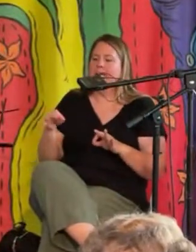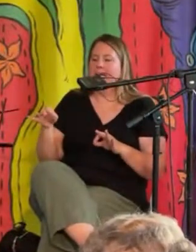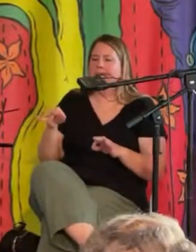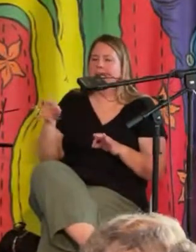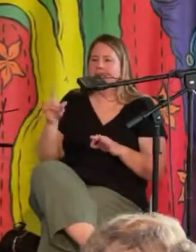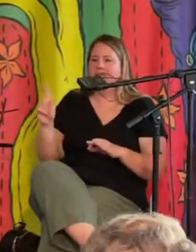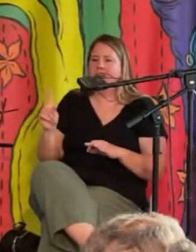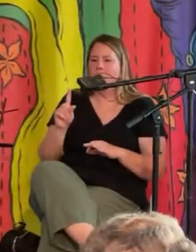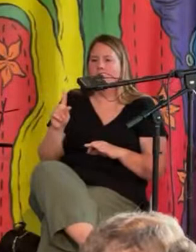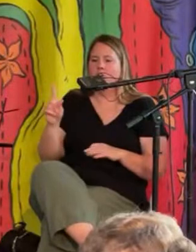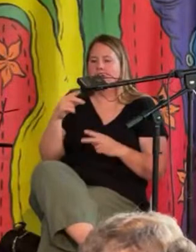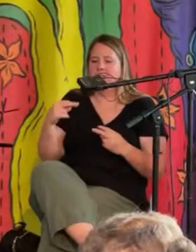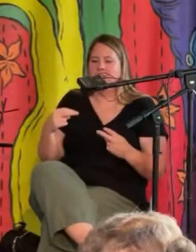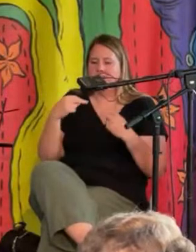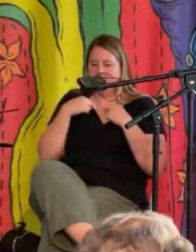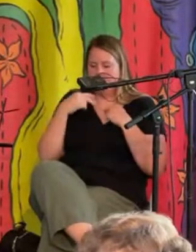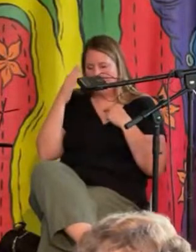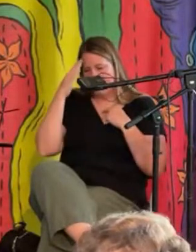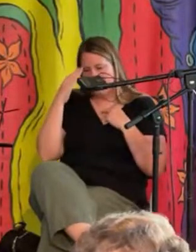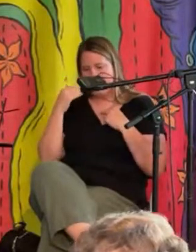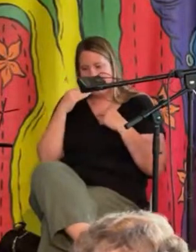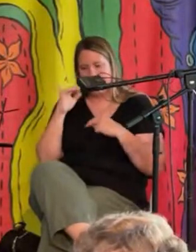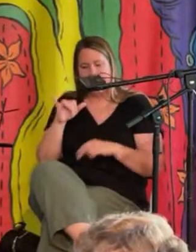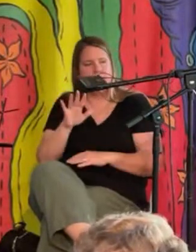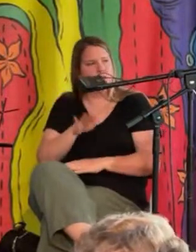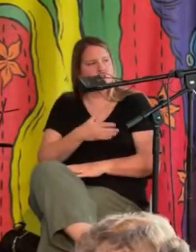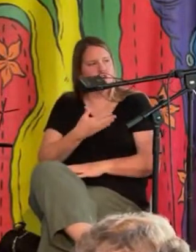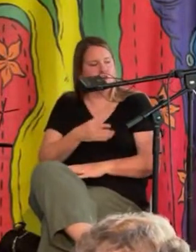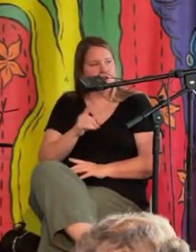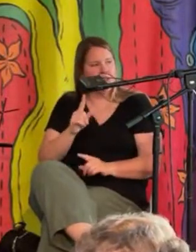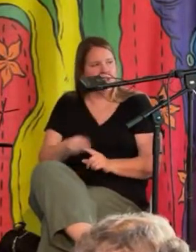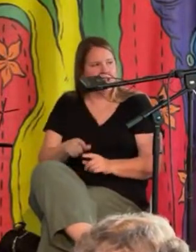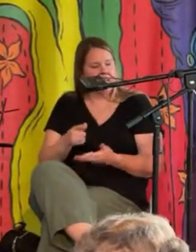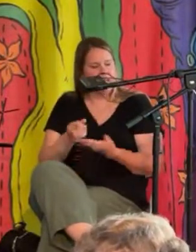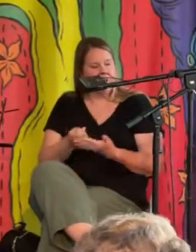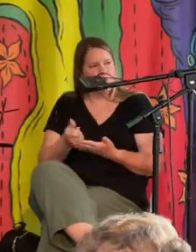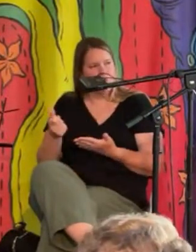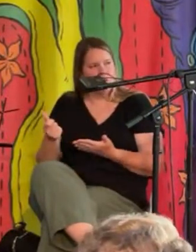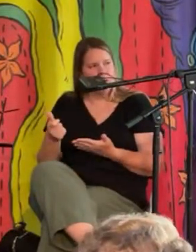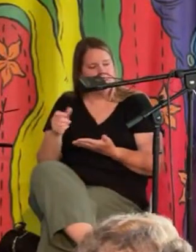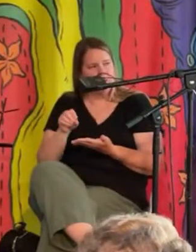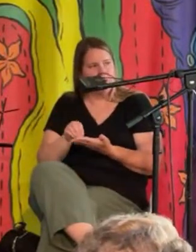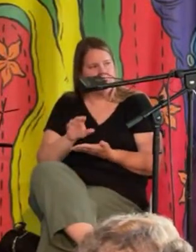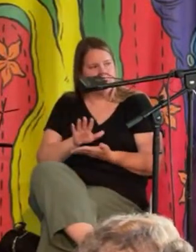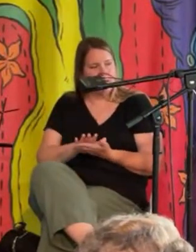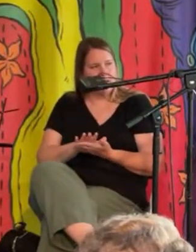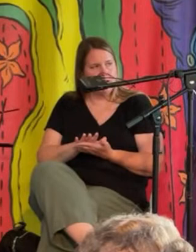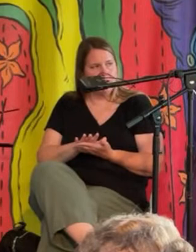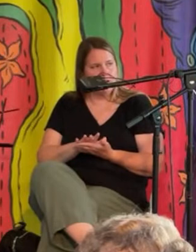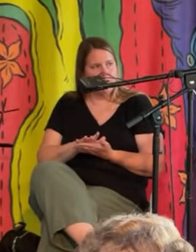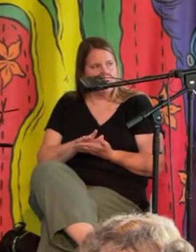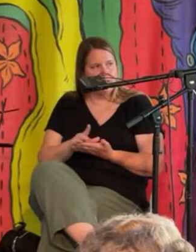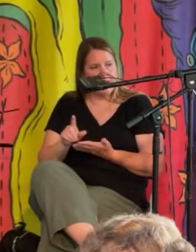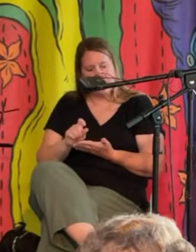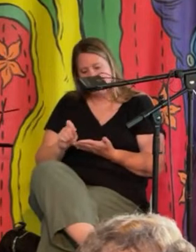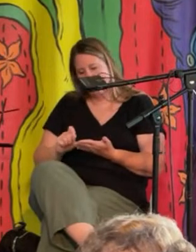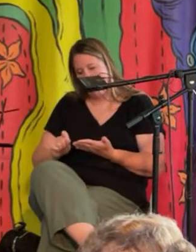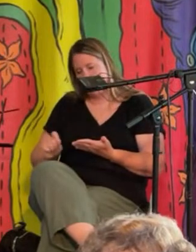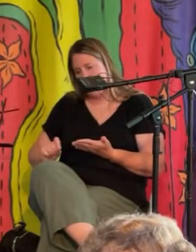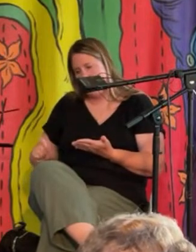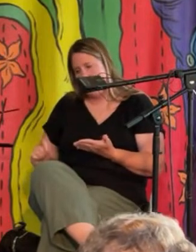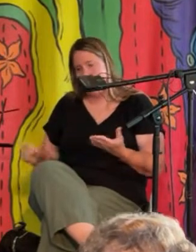in my head like a song, you know, when that happens, and I can't get rid of it. And then I write it down, and then I just keep writing more things